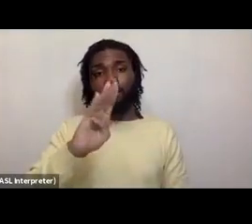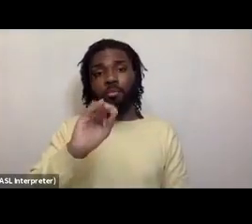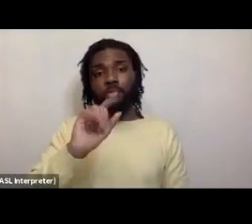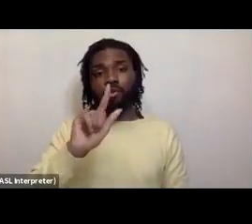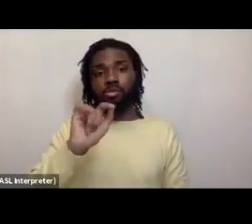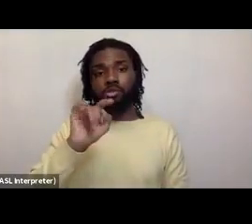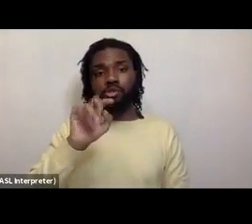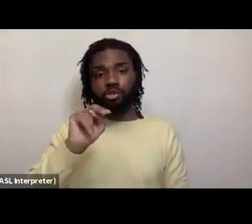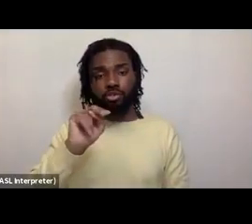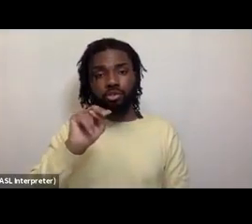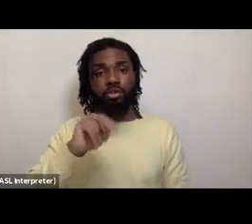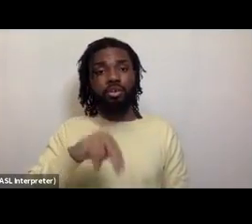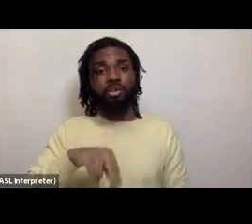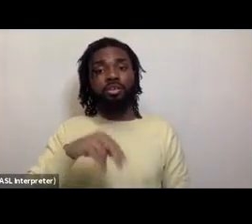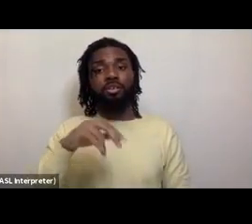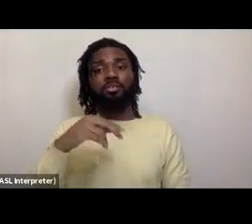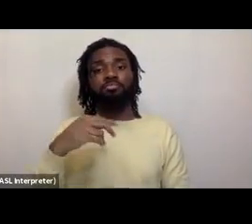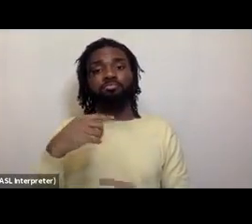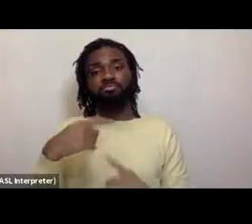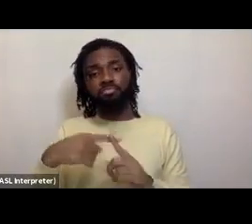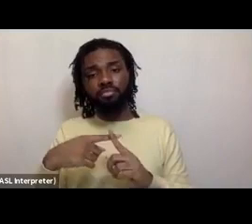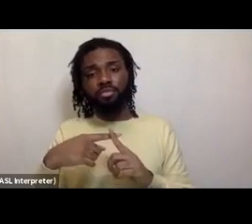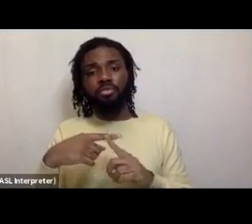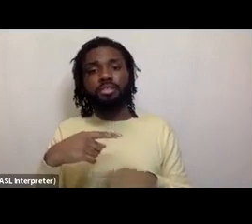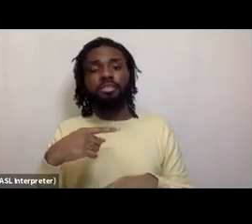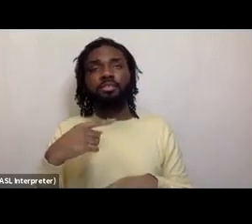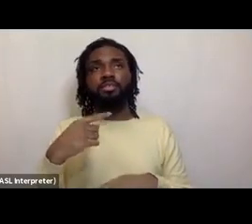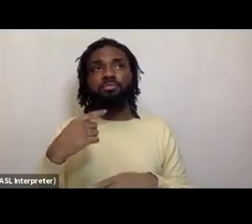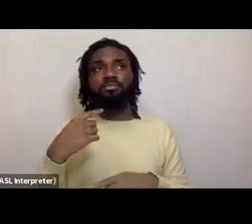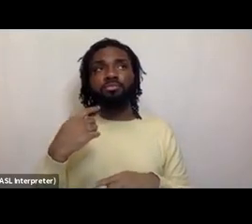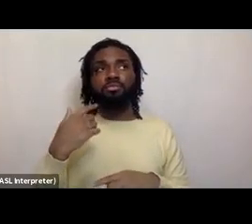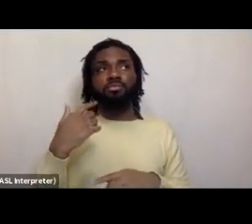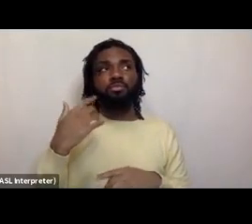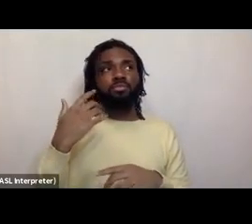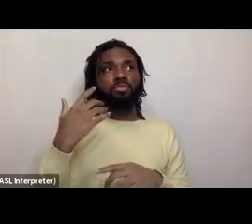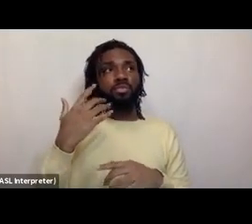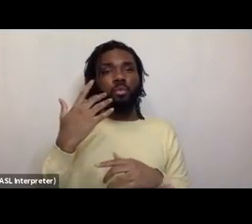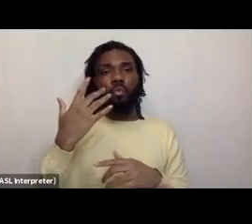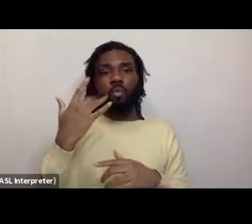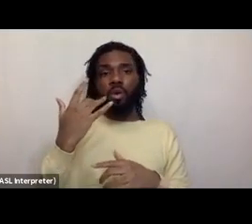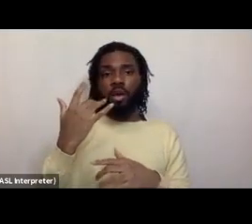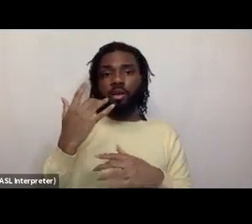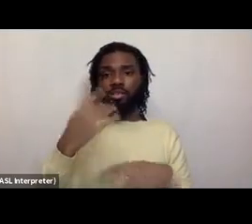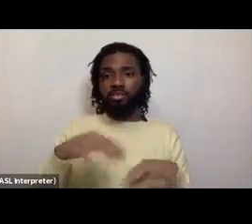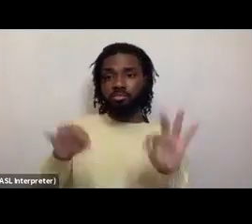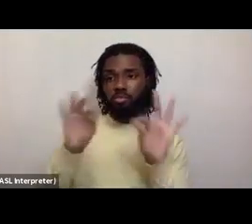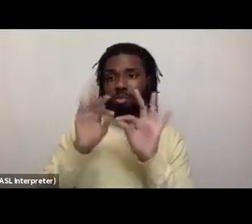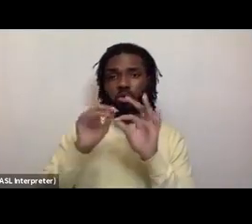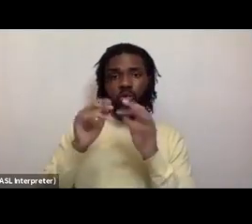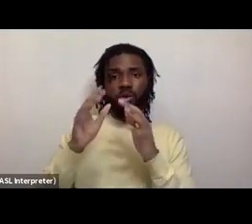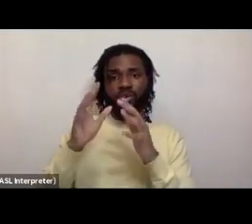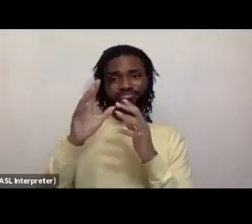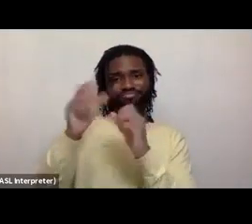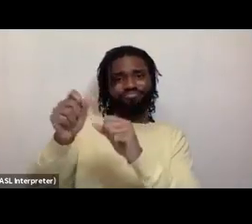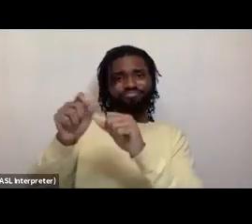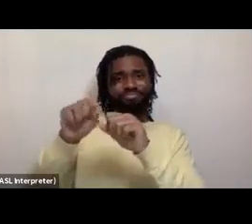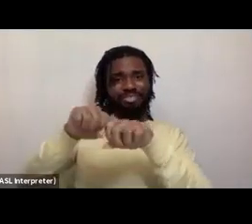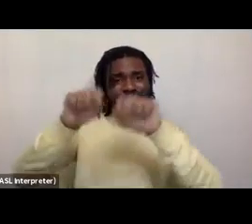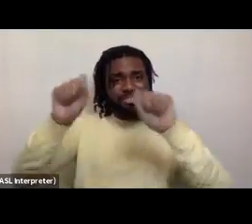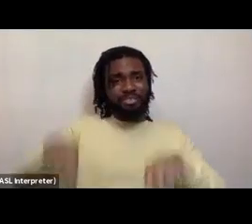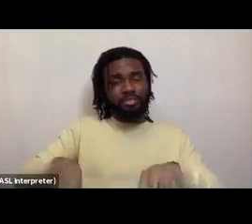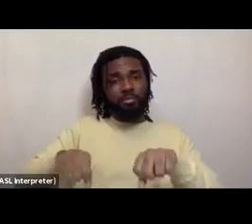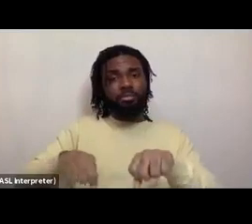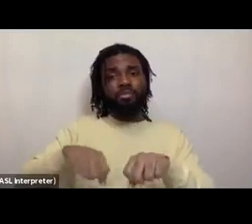the importance and the moral imperative of abolition, we tend to think of it in